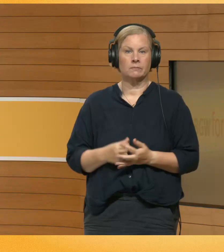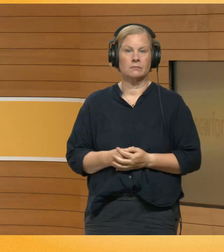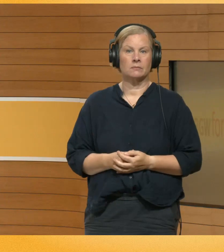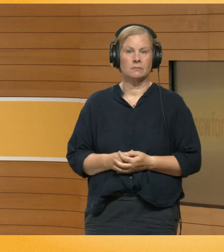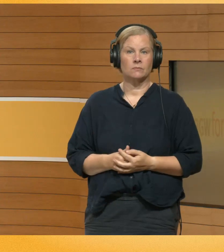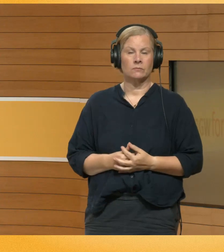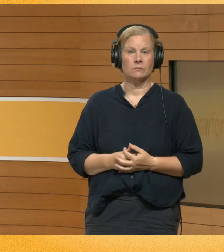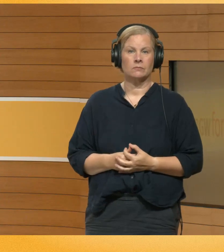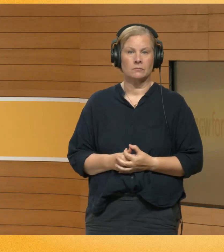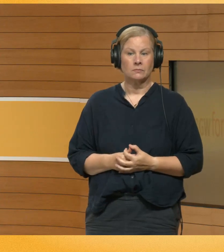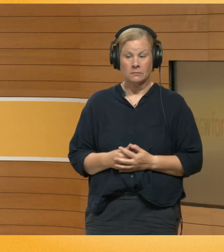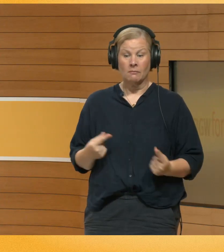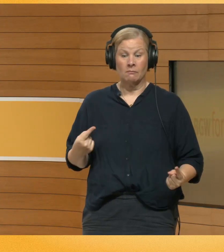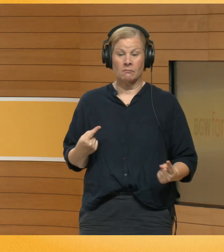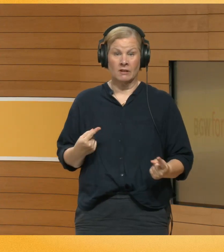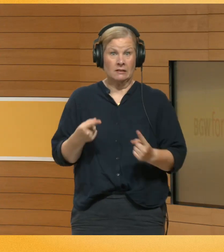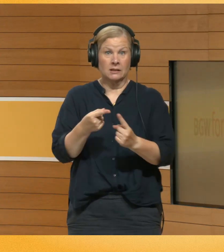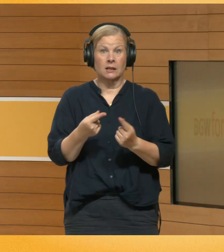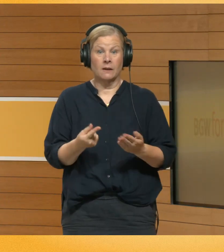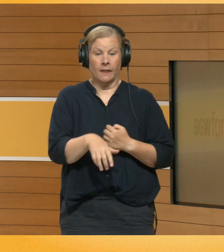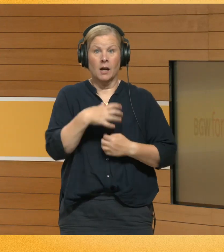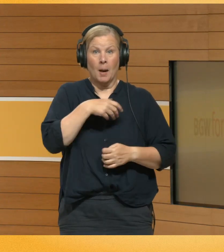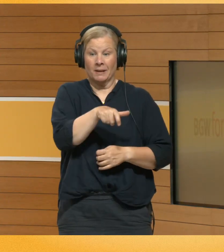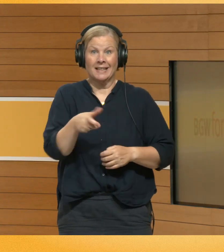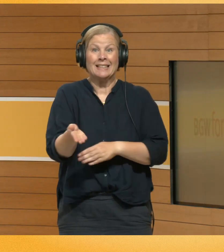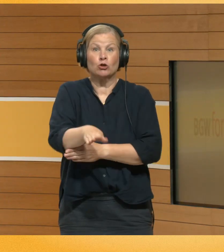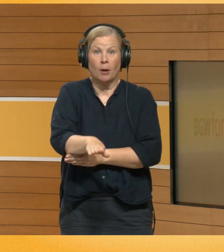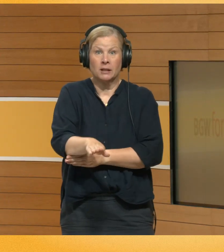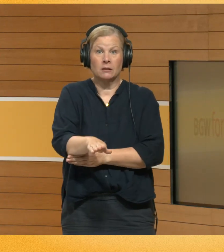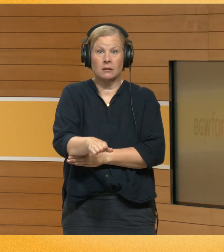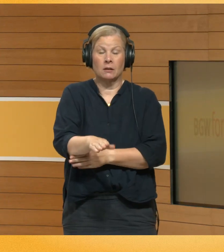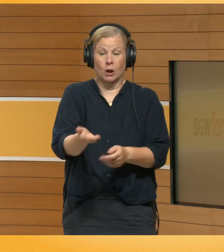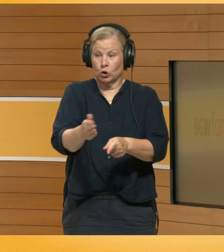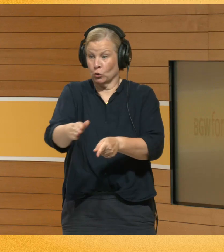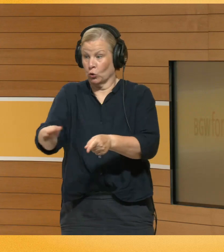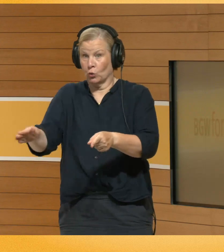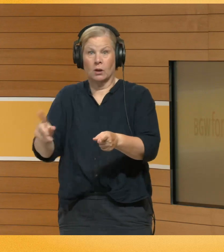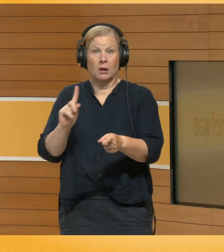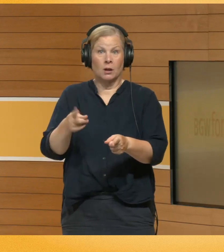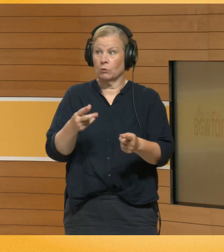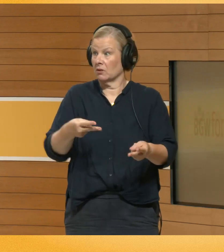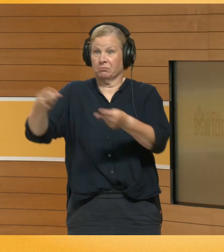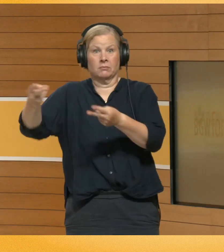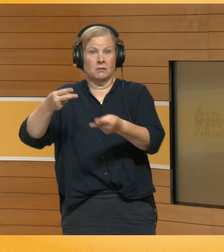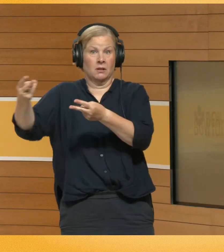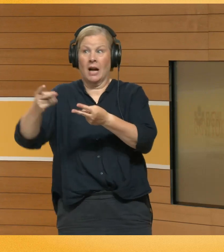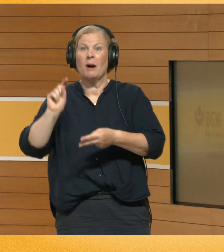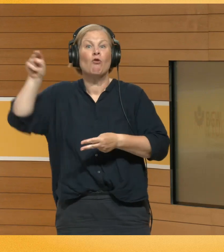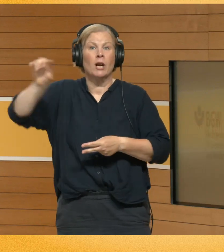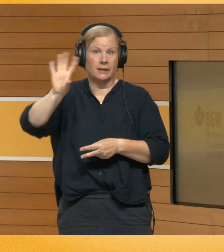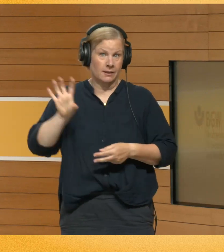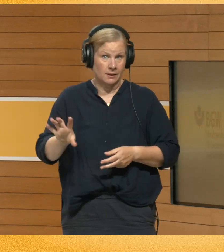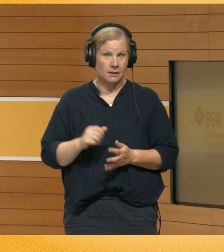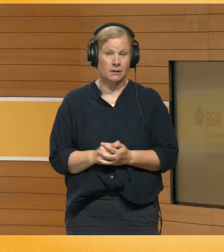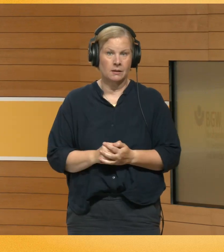in a preventive way how can we best treat our workers towards this issue that